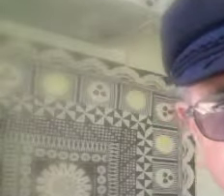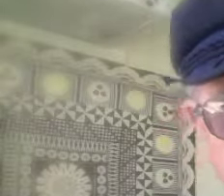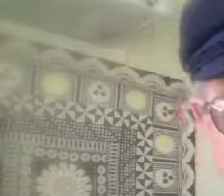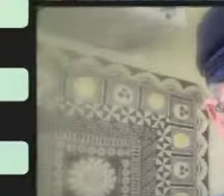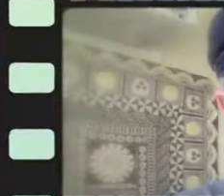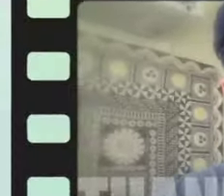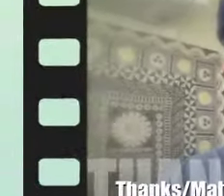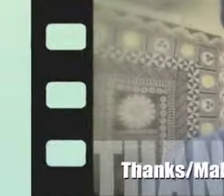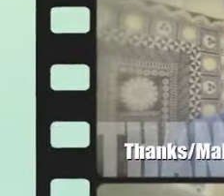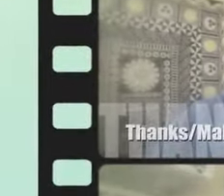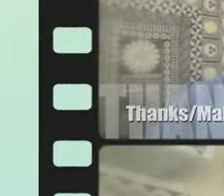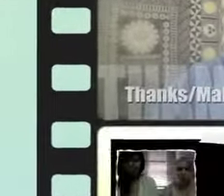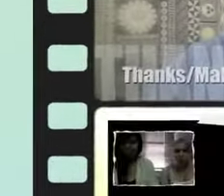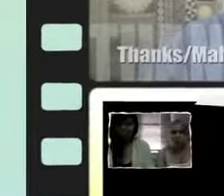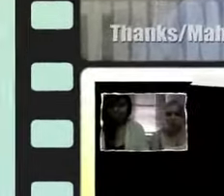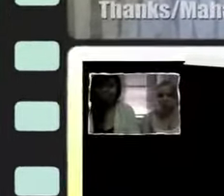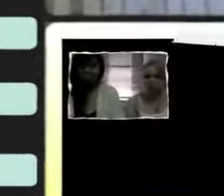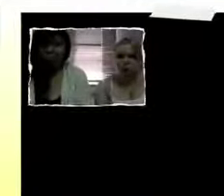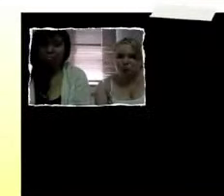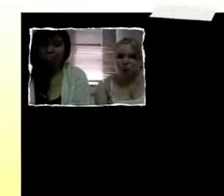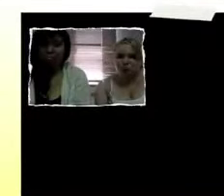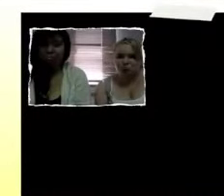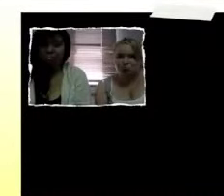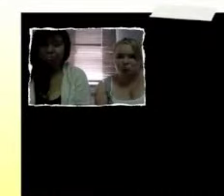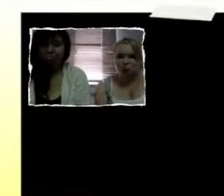for learning. Thanks.